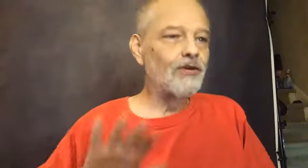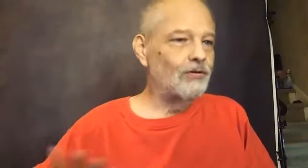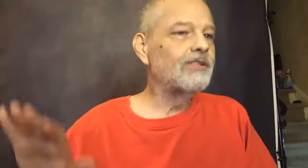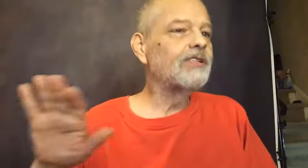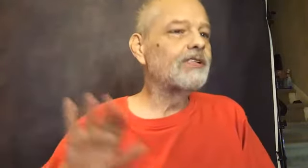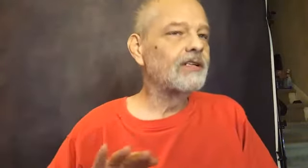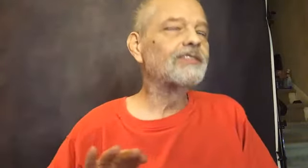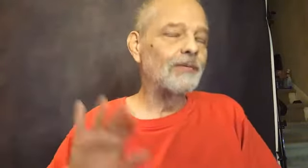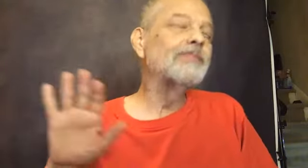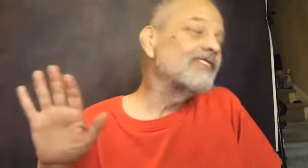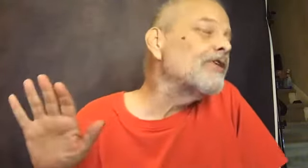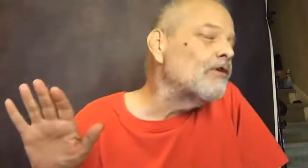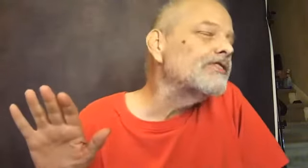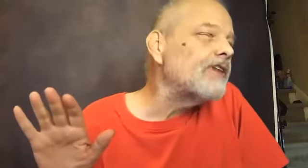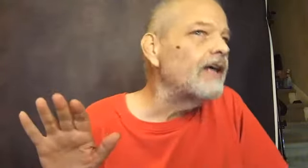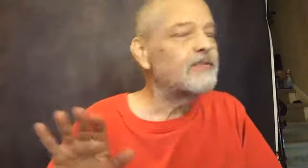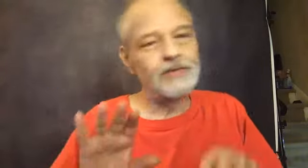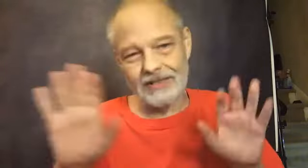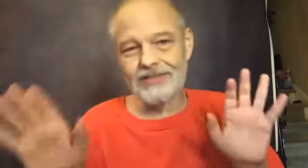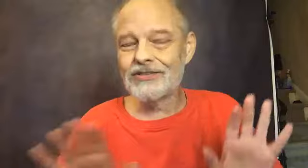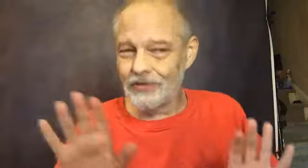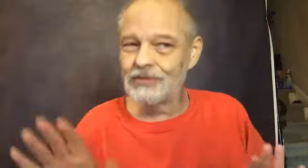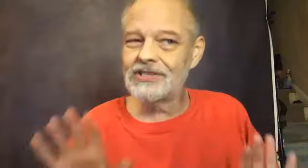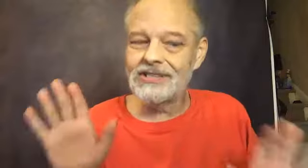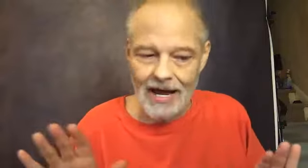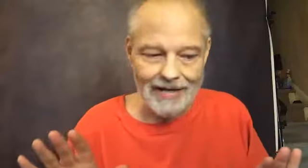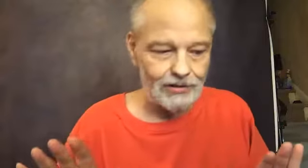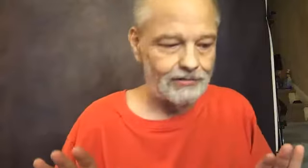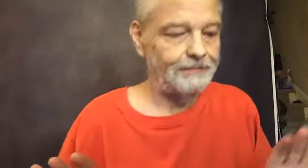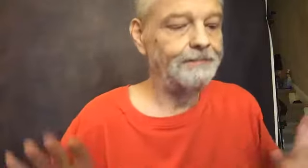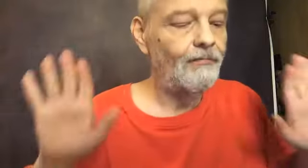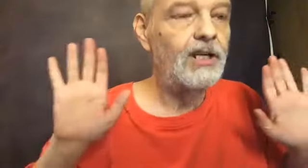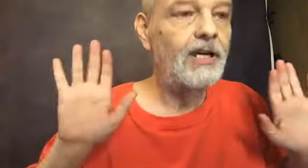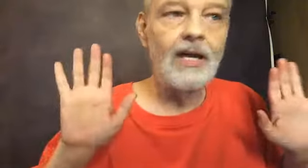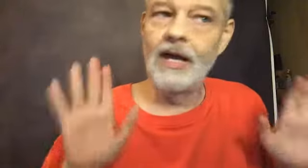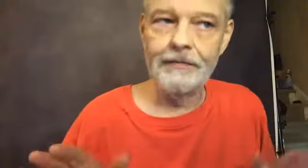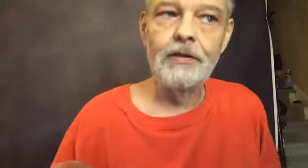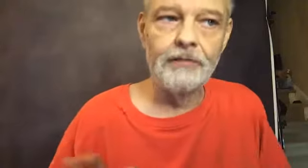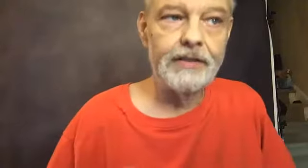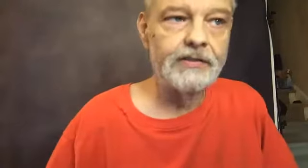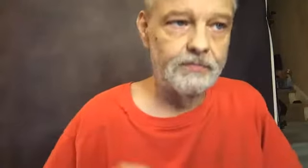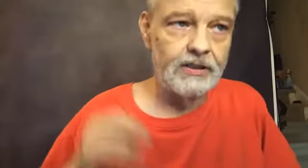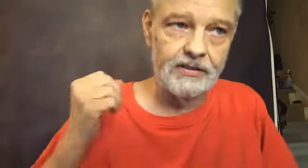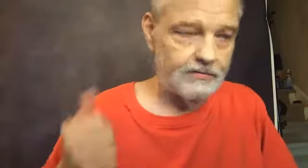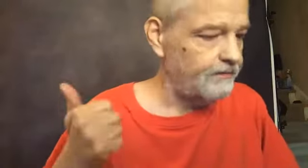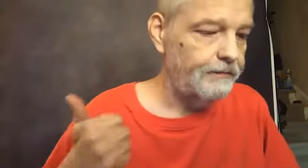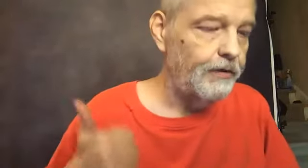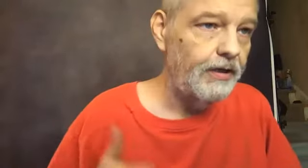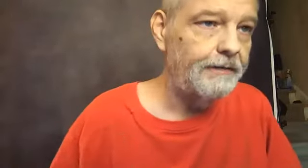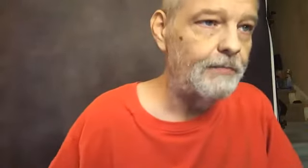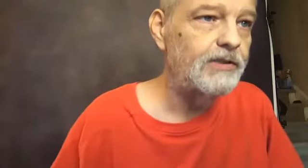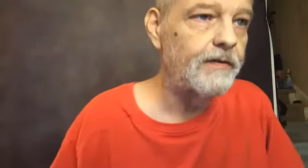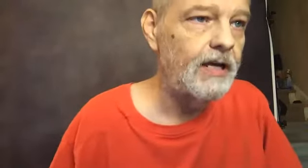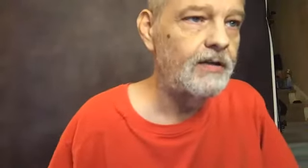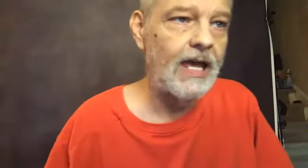own, some of their own signs, but it's just their own style. And Philadelphia is really famous for that. They have